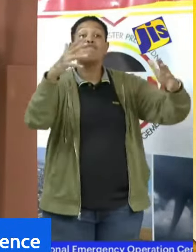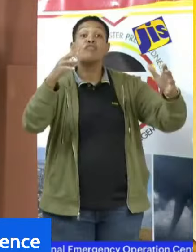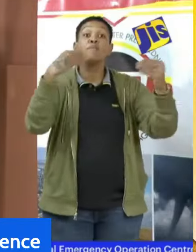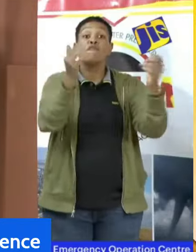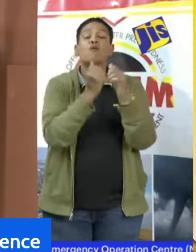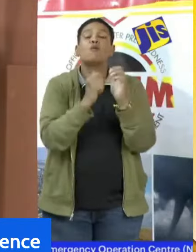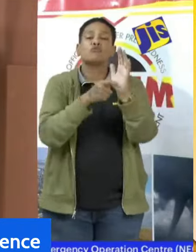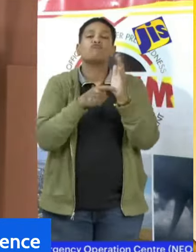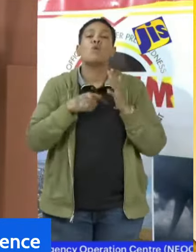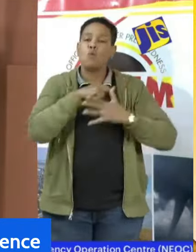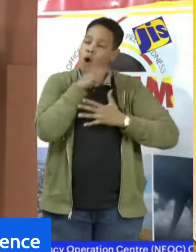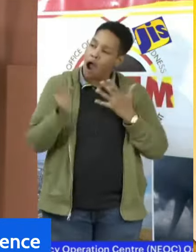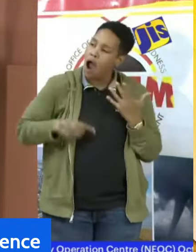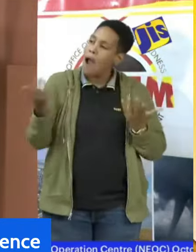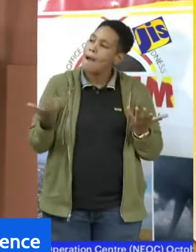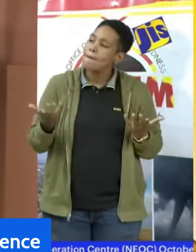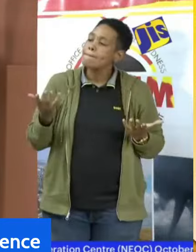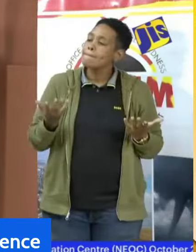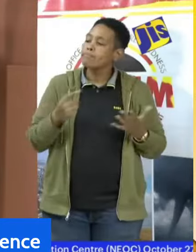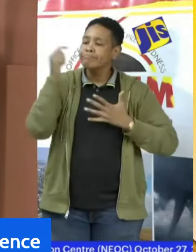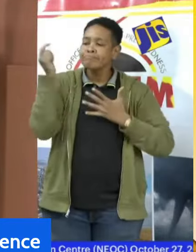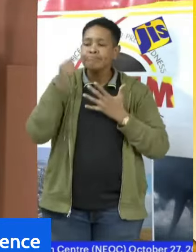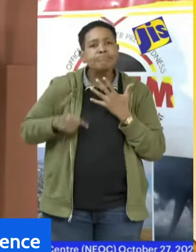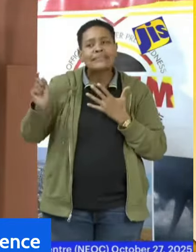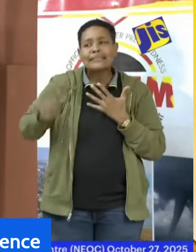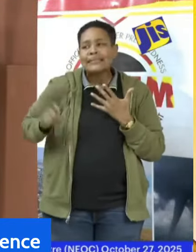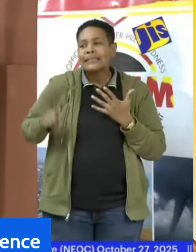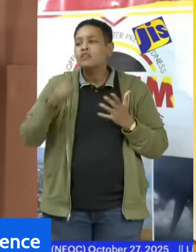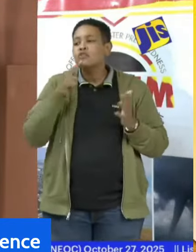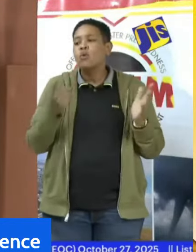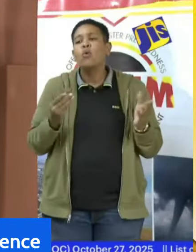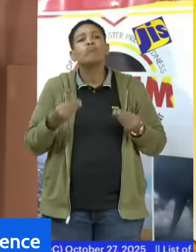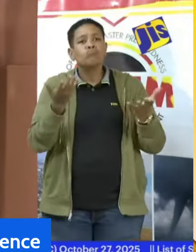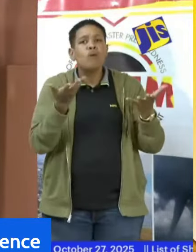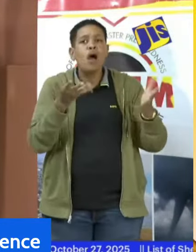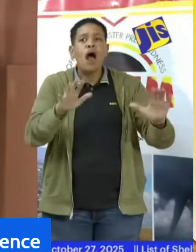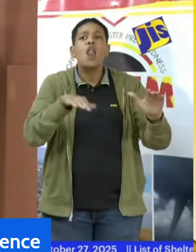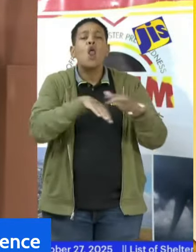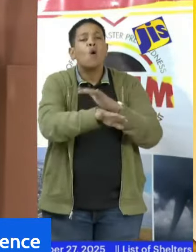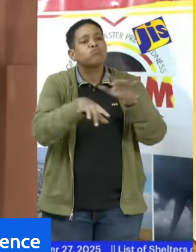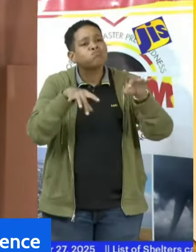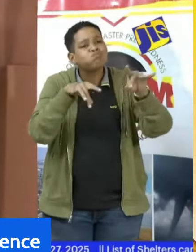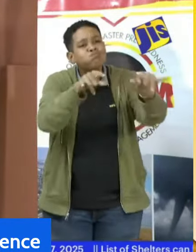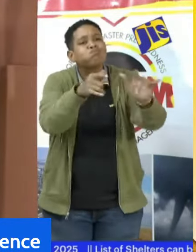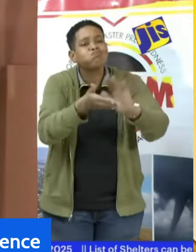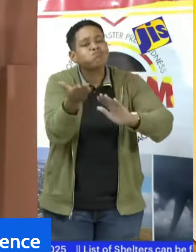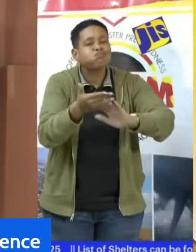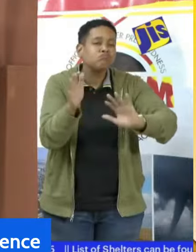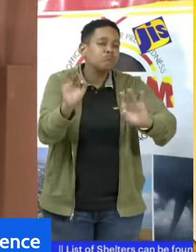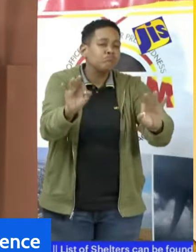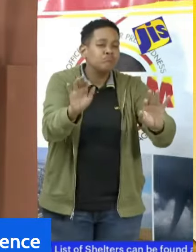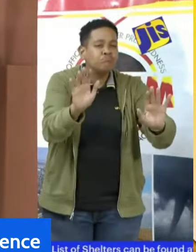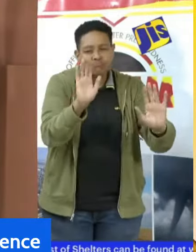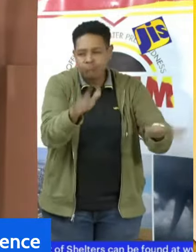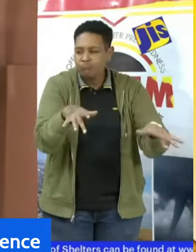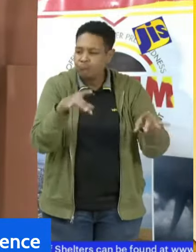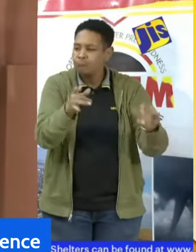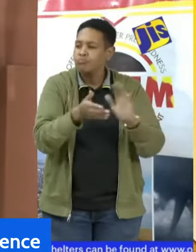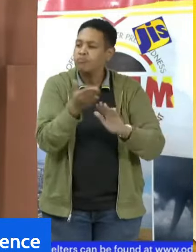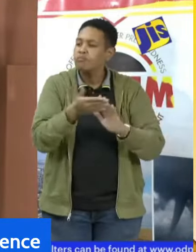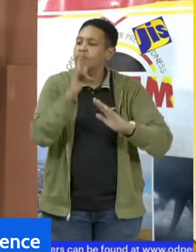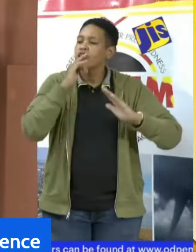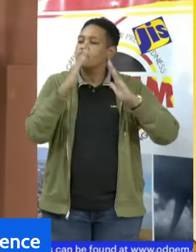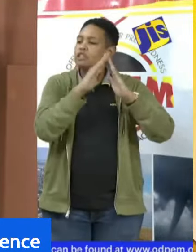with the requisite items to afford for the smooth operation of